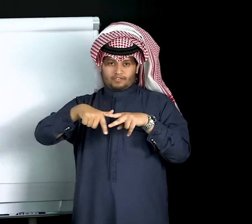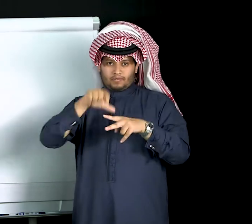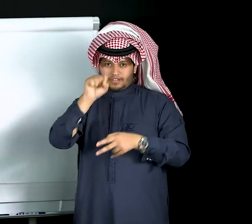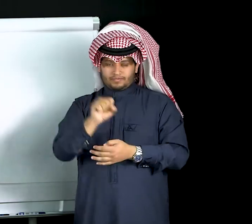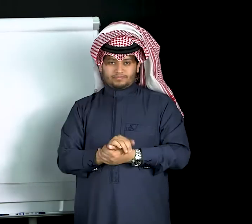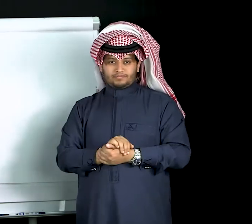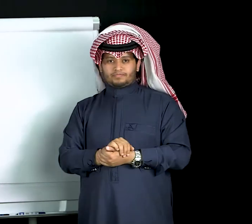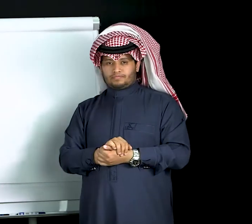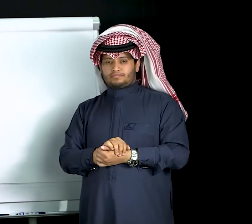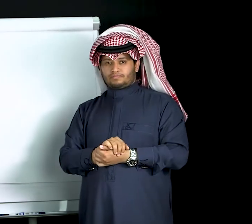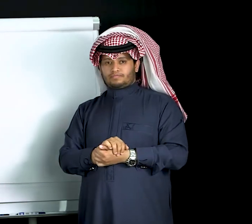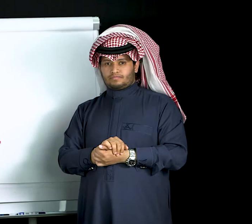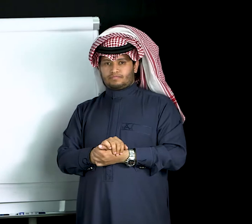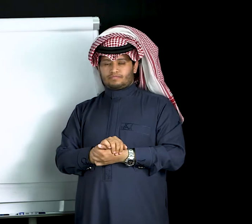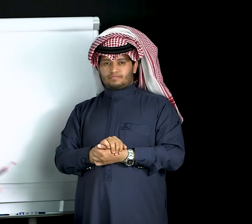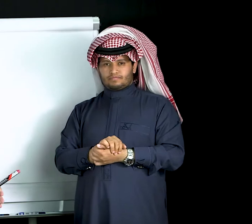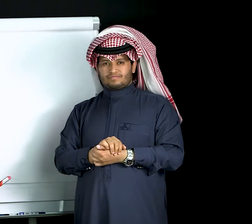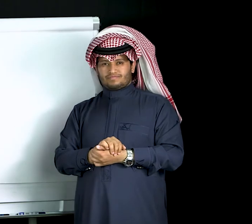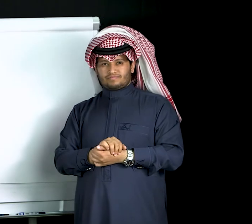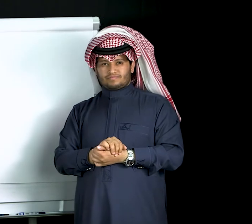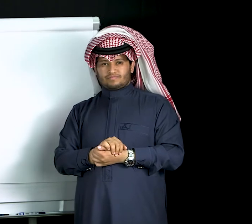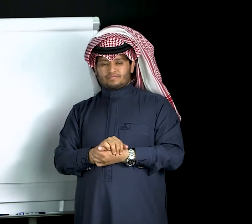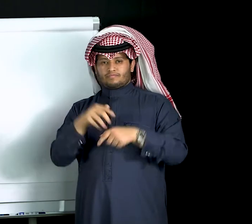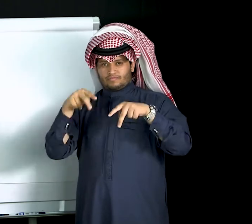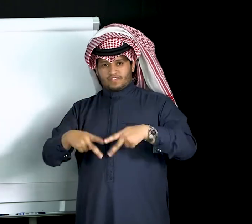alphabets. So let's do some revision.